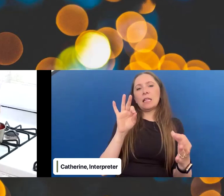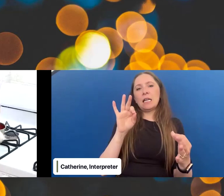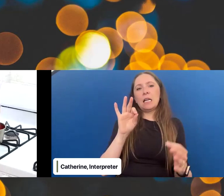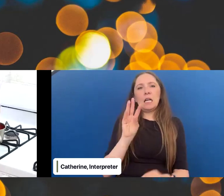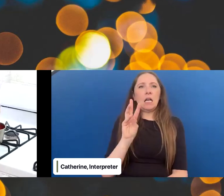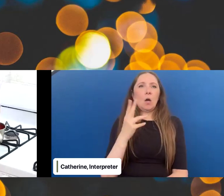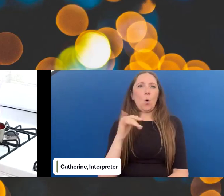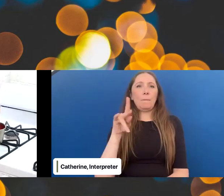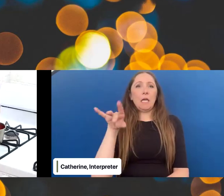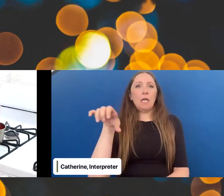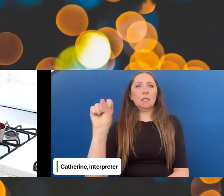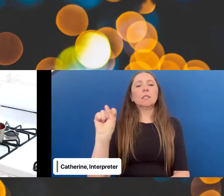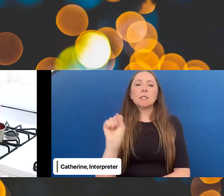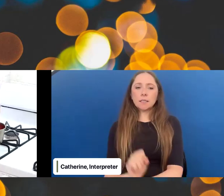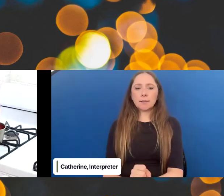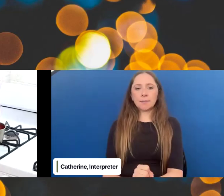With